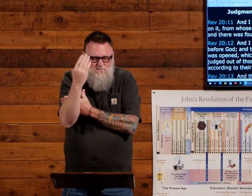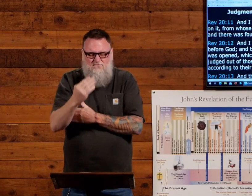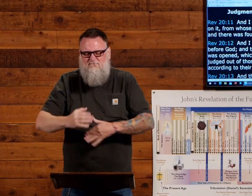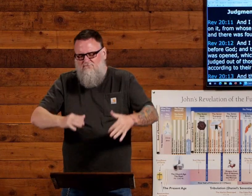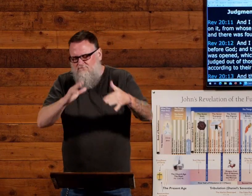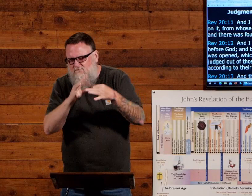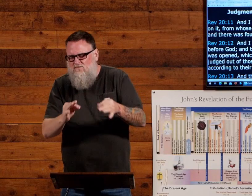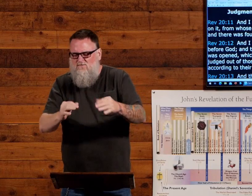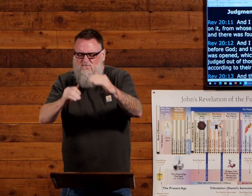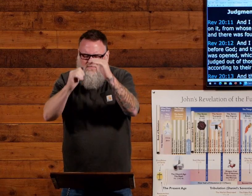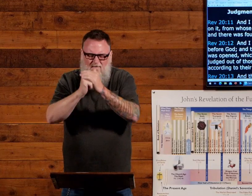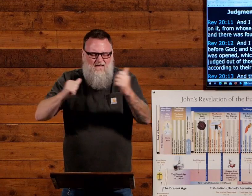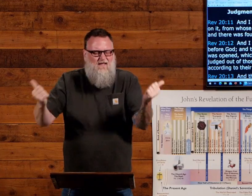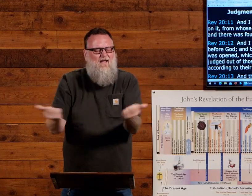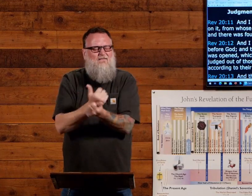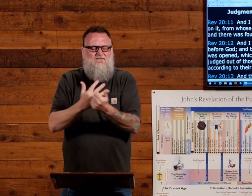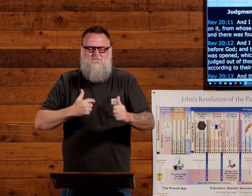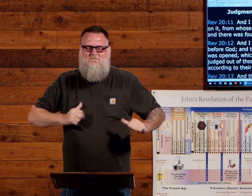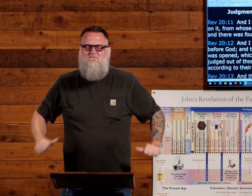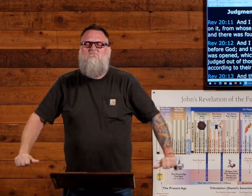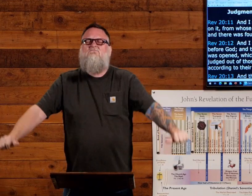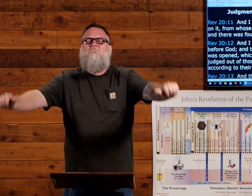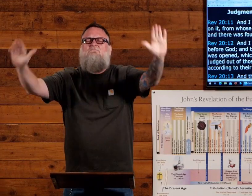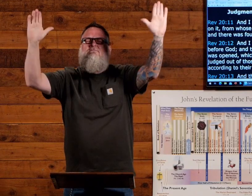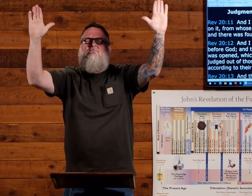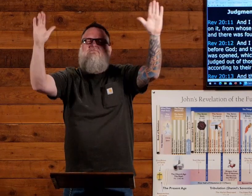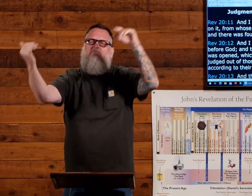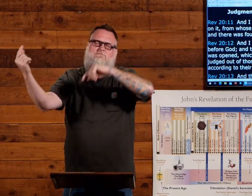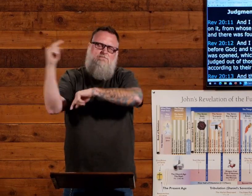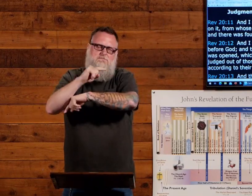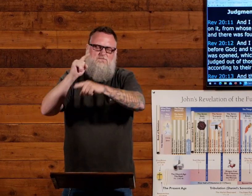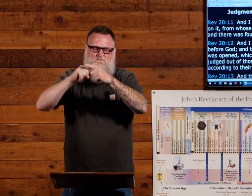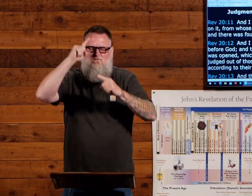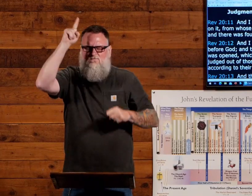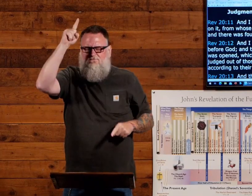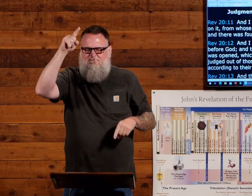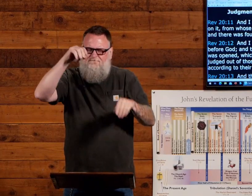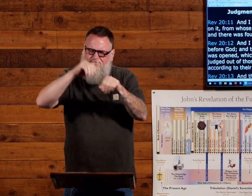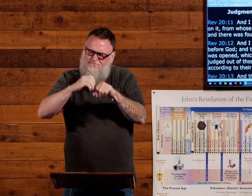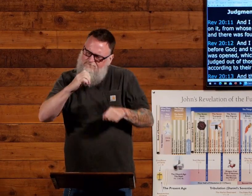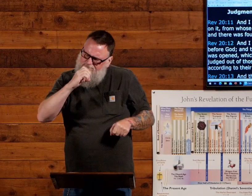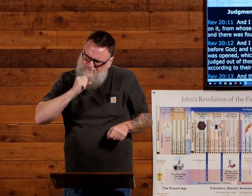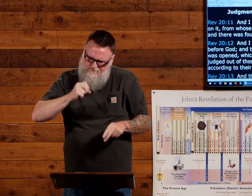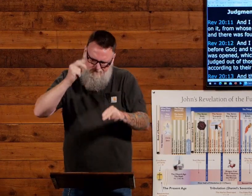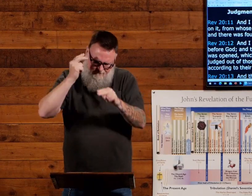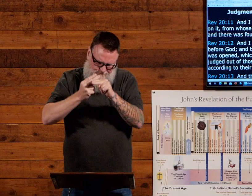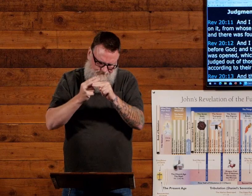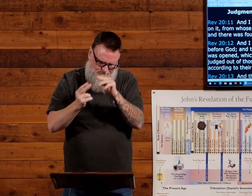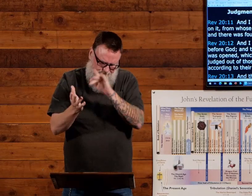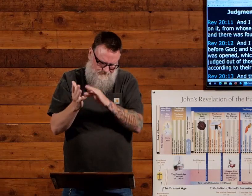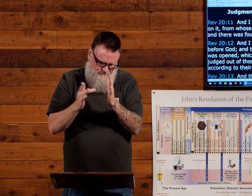Pray for the service this morning, the message, the worship. We give it all to you. In your precious